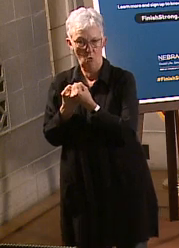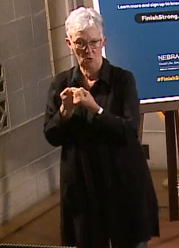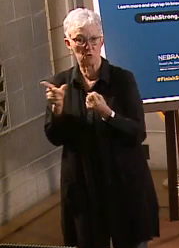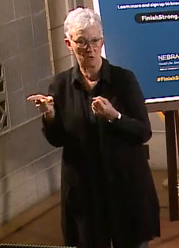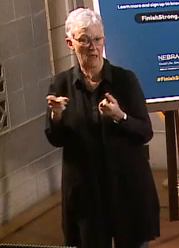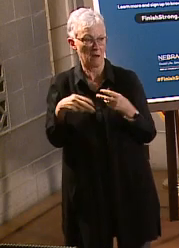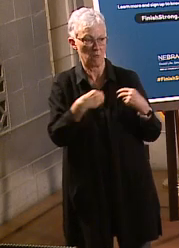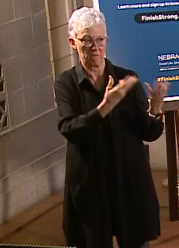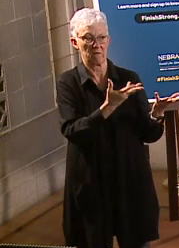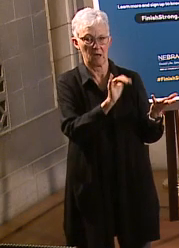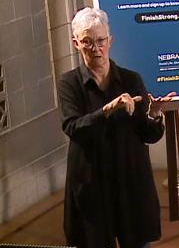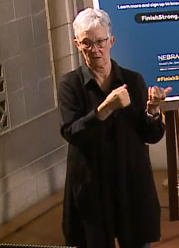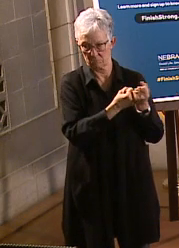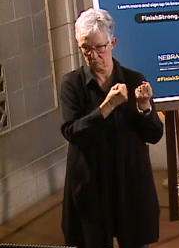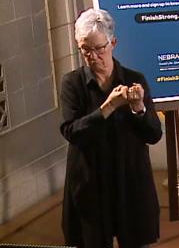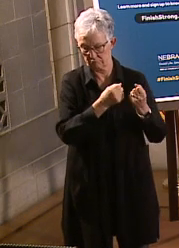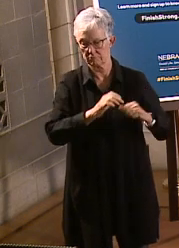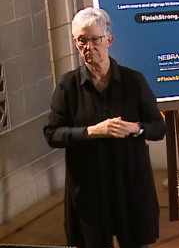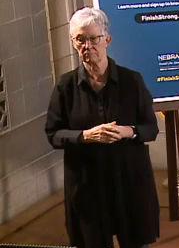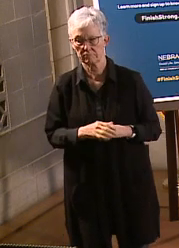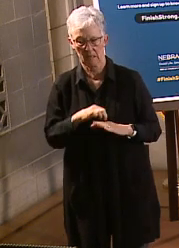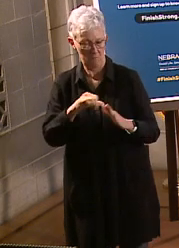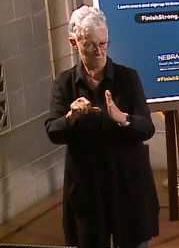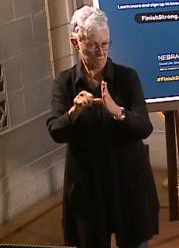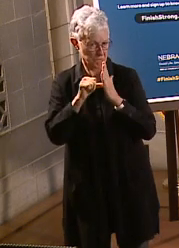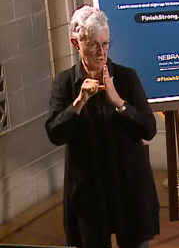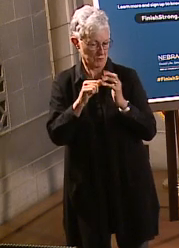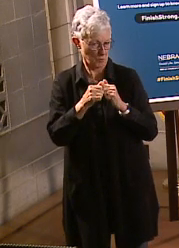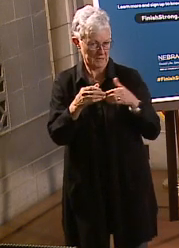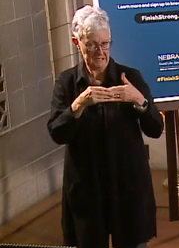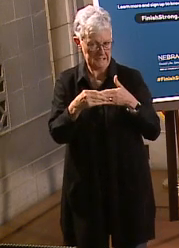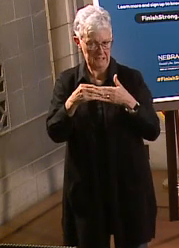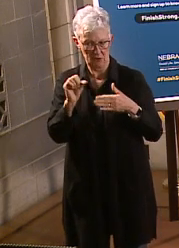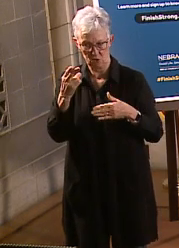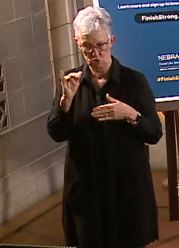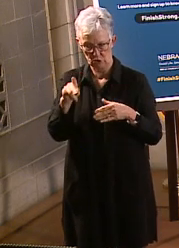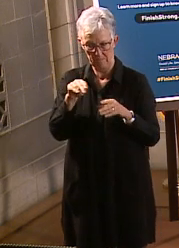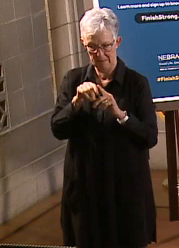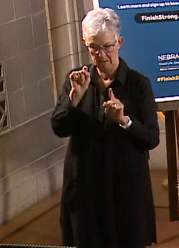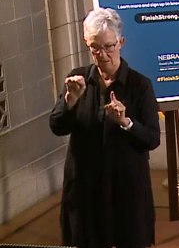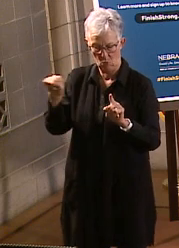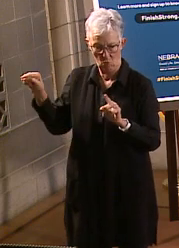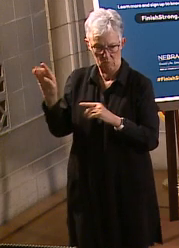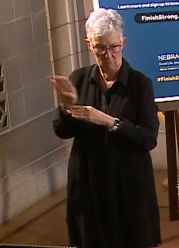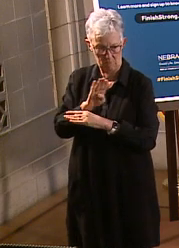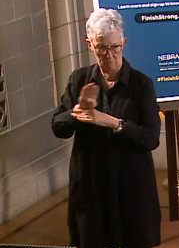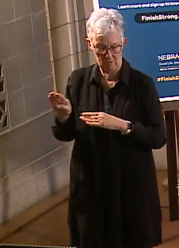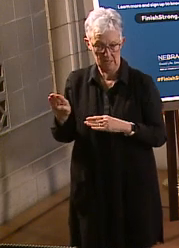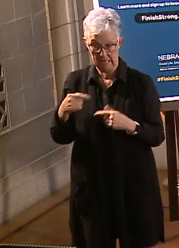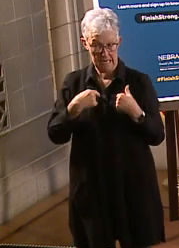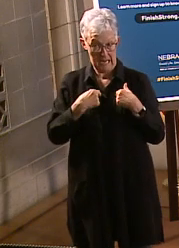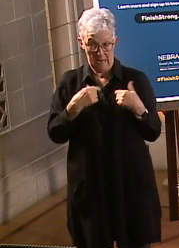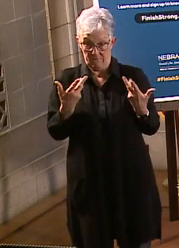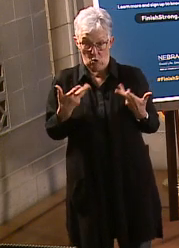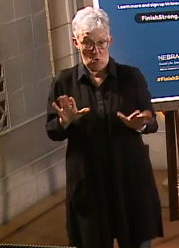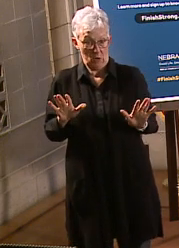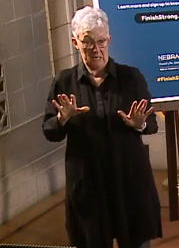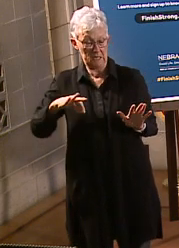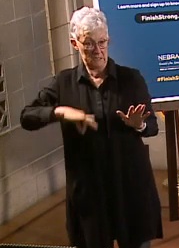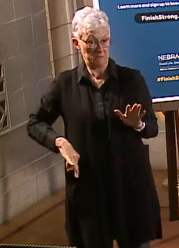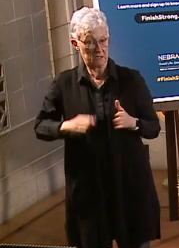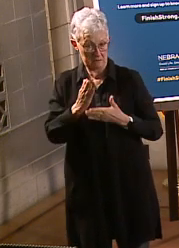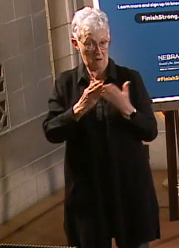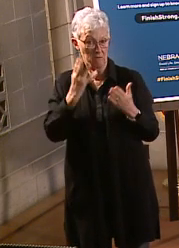am impressed with the leadership. I and my business have already experienced the benefits from both the DED and the